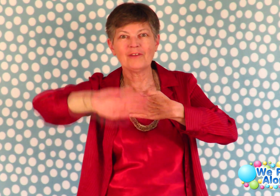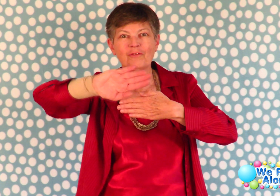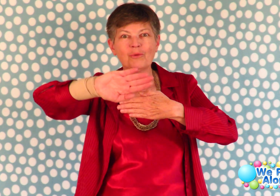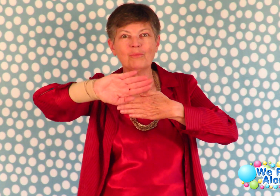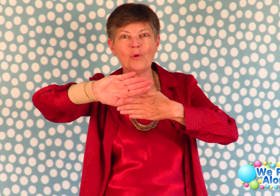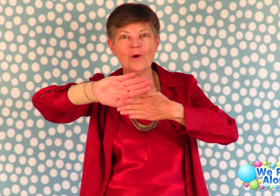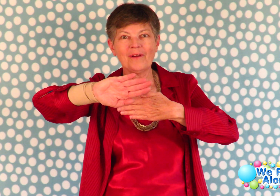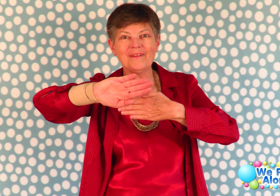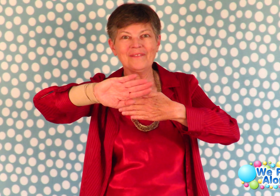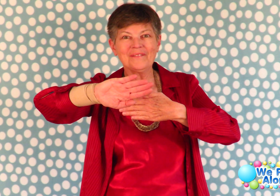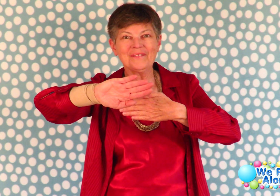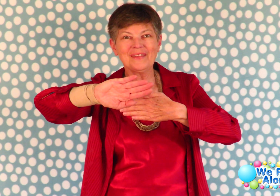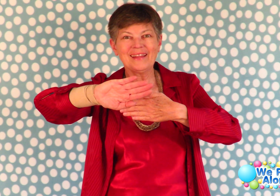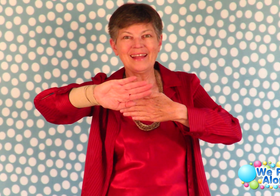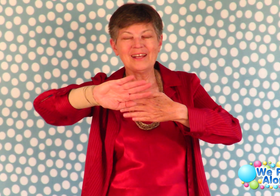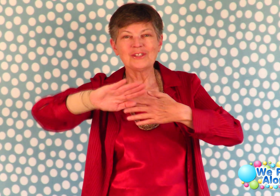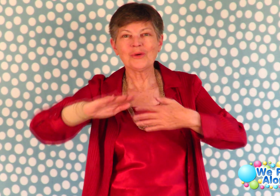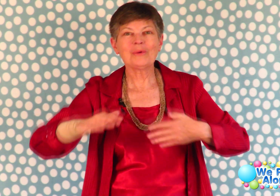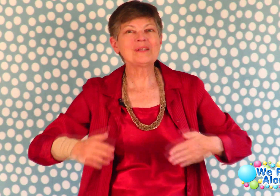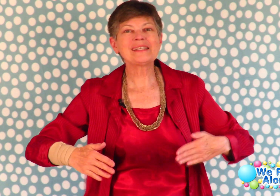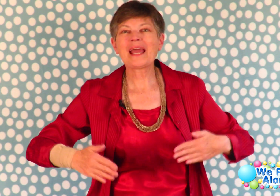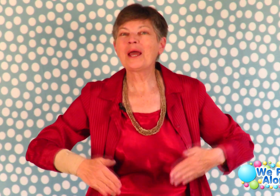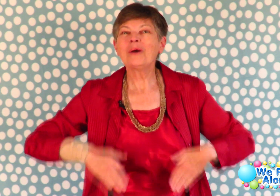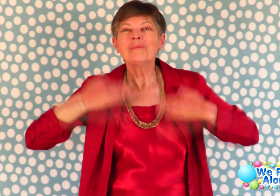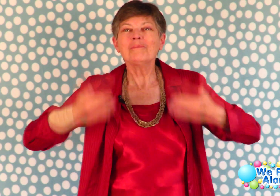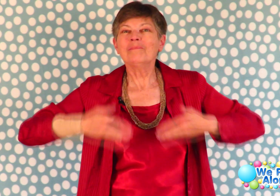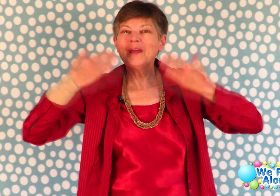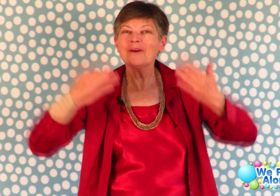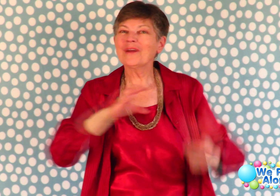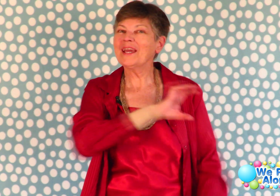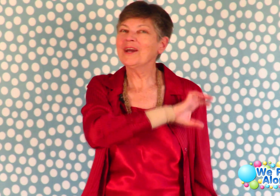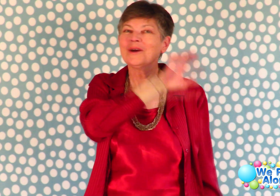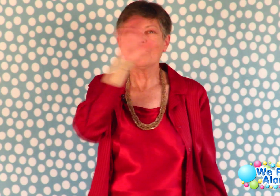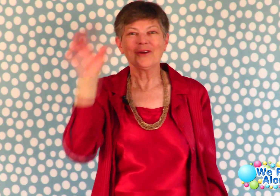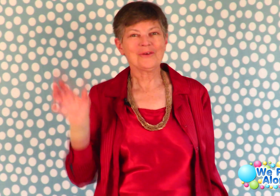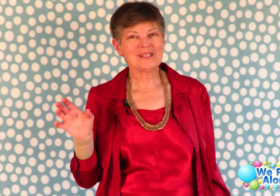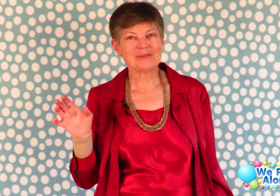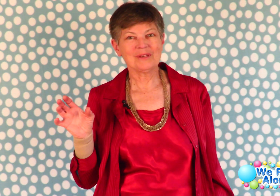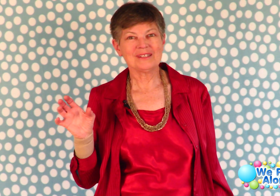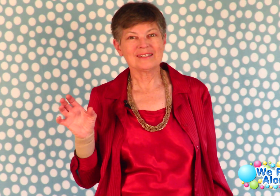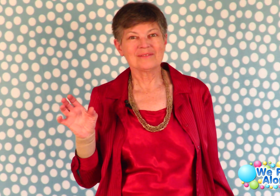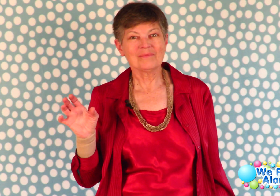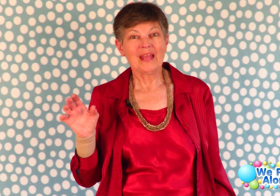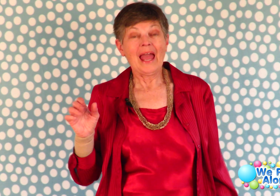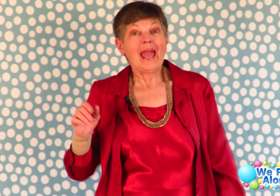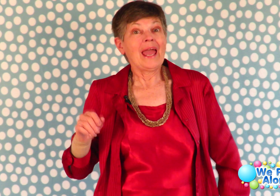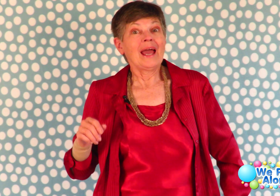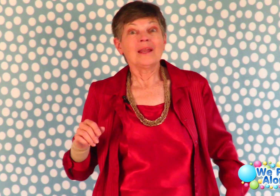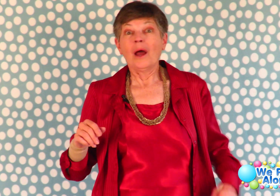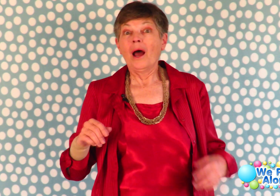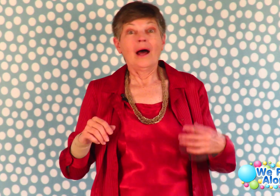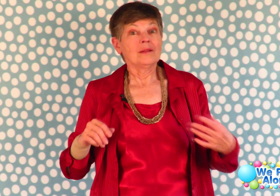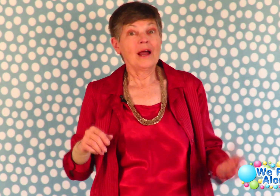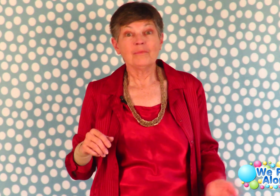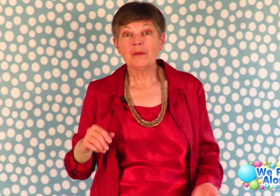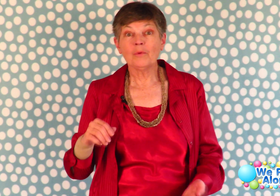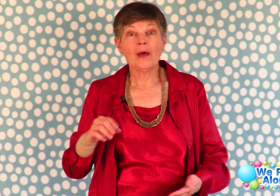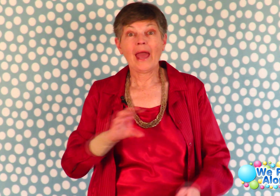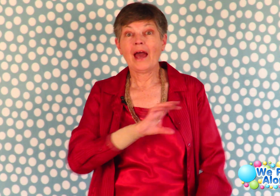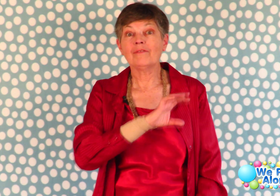for born. So we would say Merry Christmas. And a lot of people will have